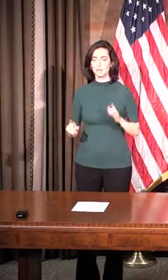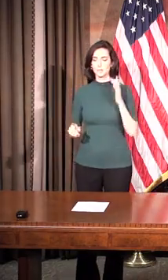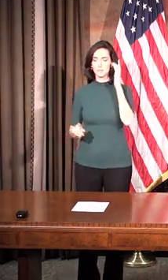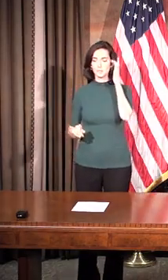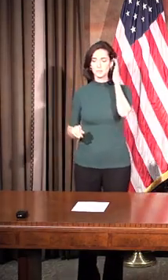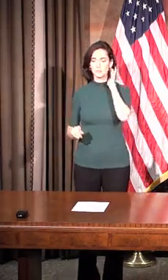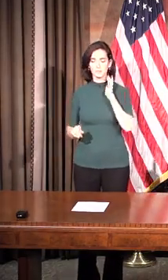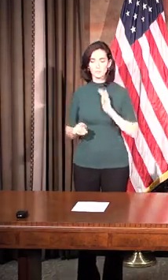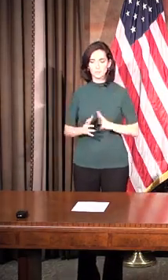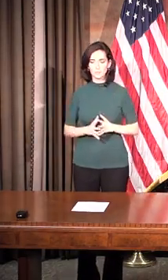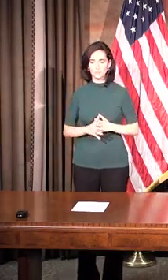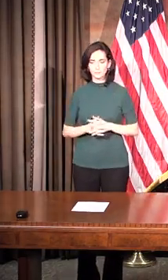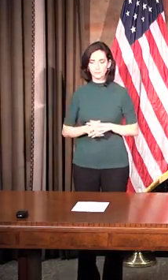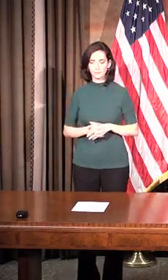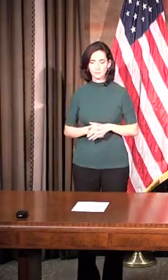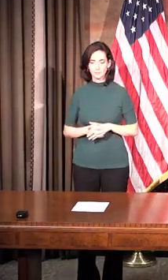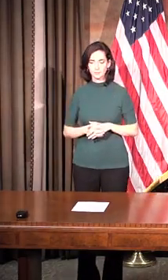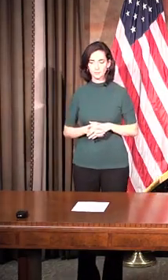any effort.